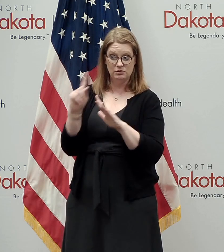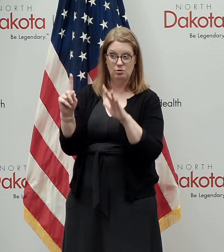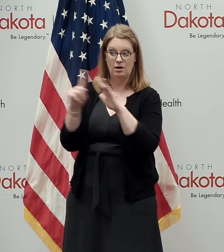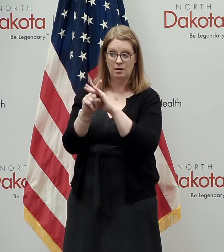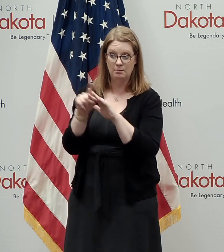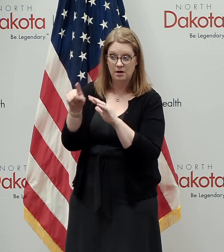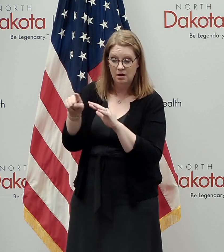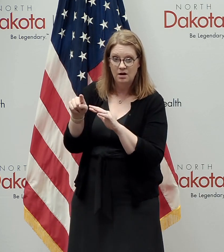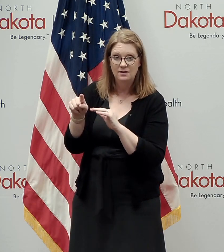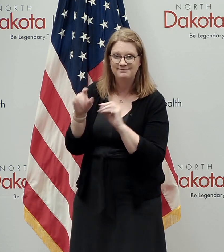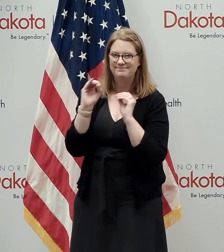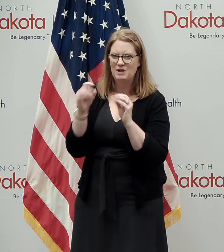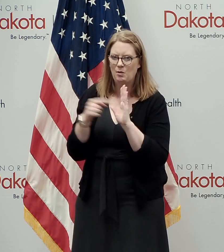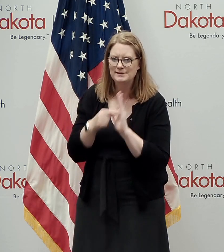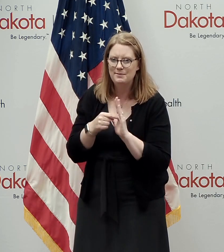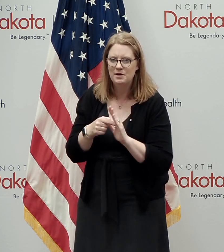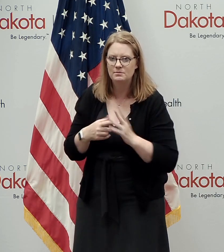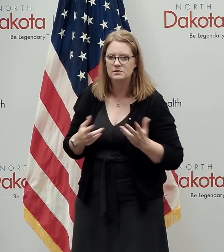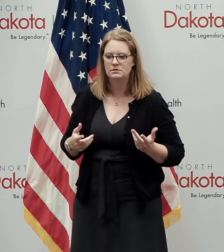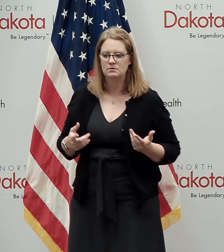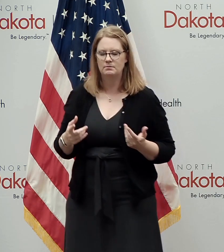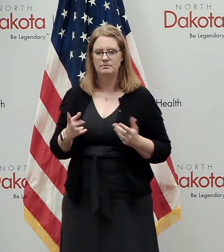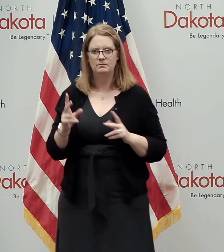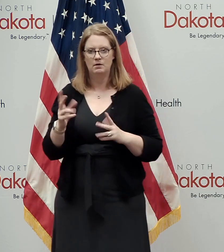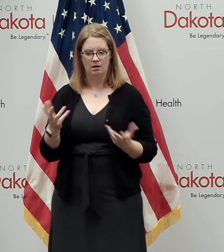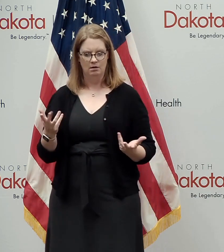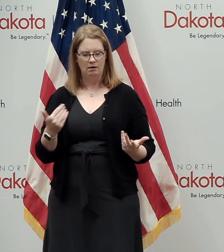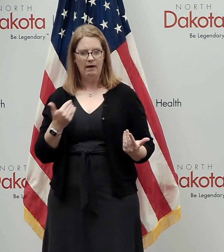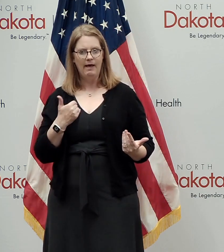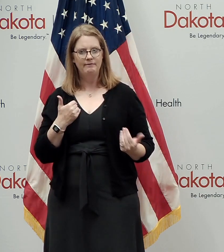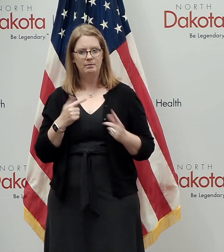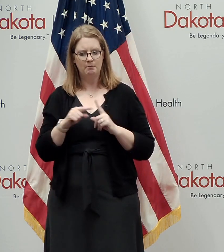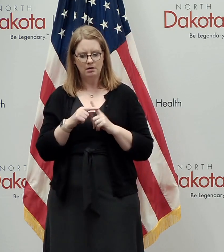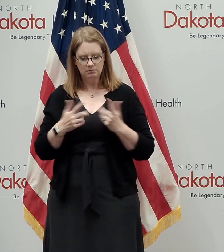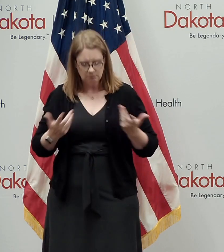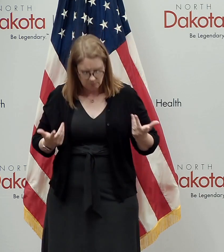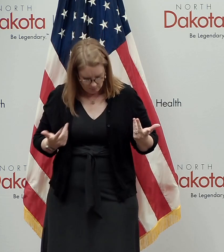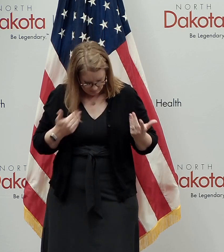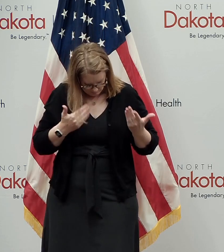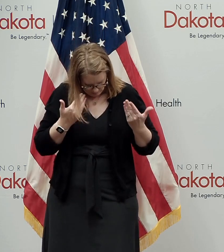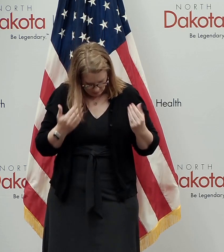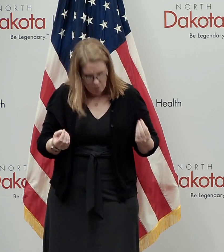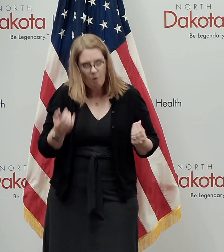uncovering asymptomatics, so then people that, hey, I didn't know I had it, now I can change my